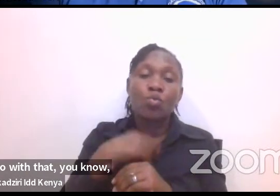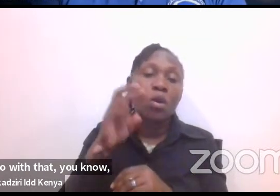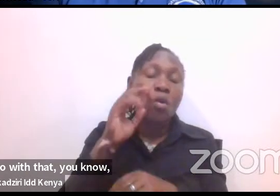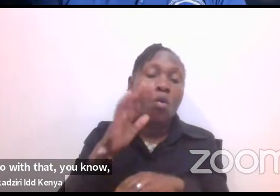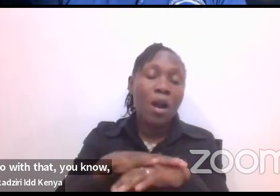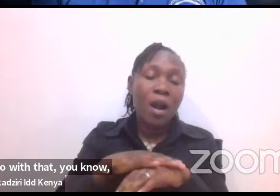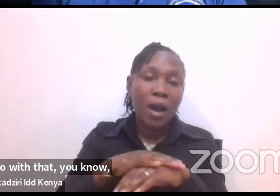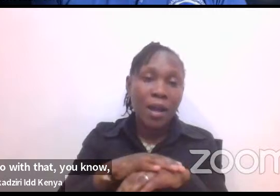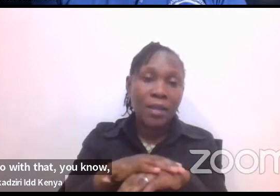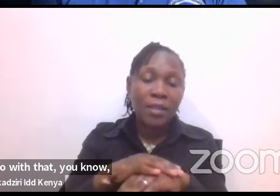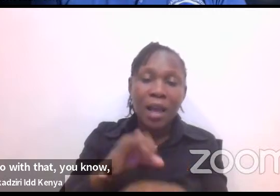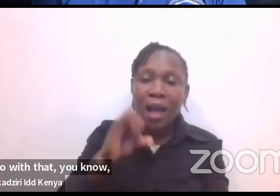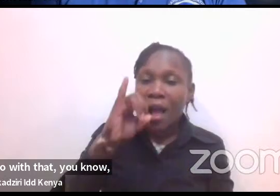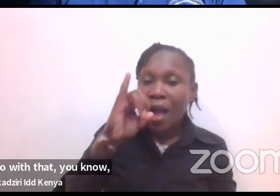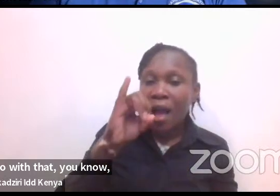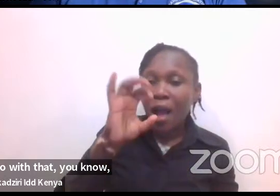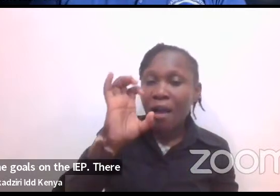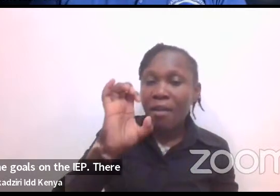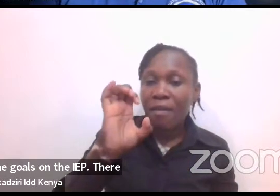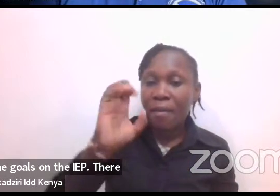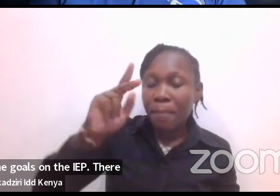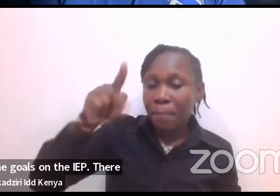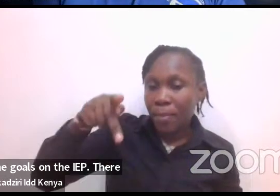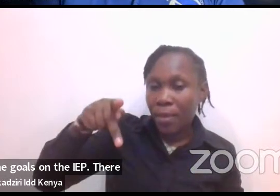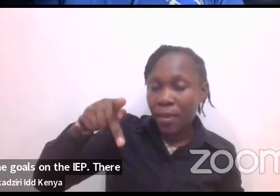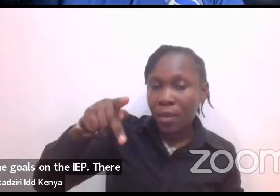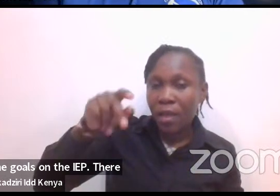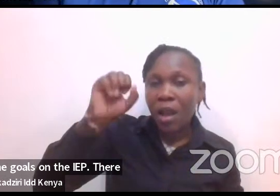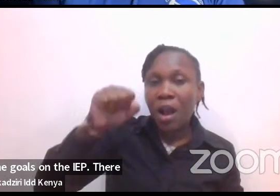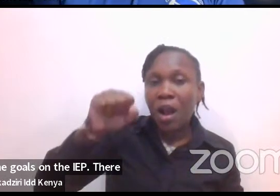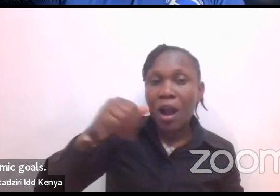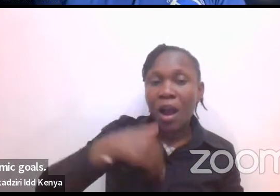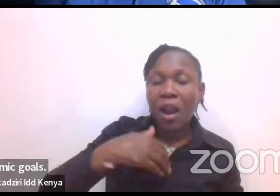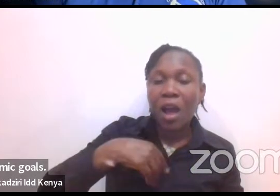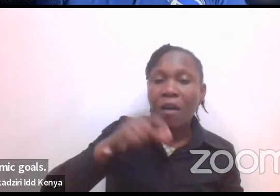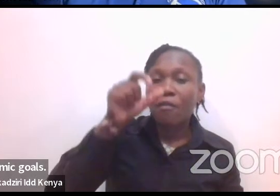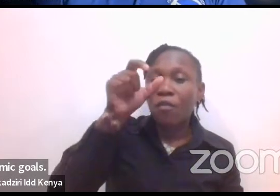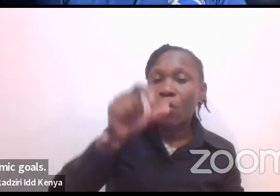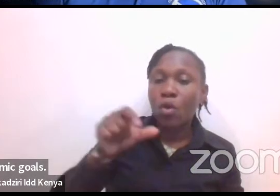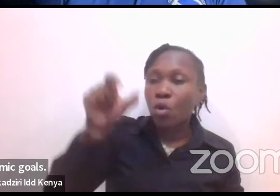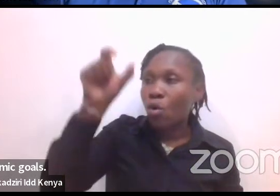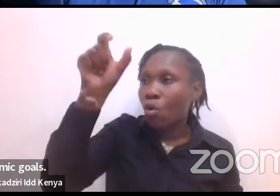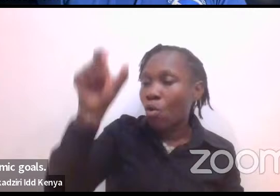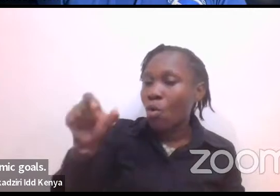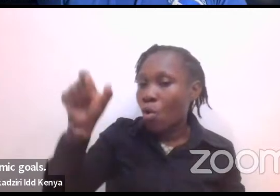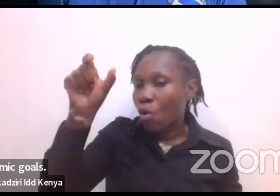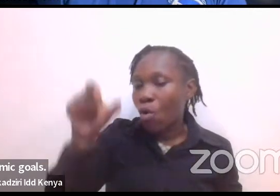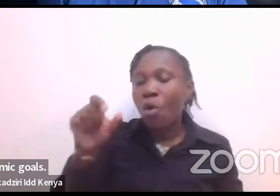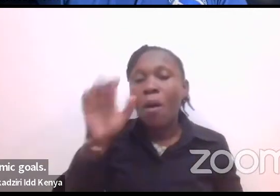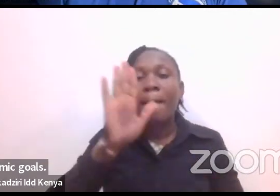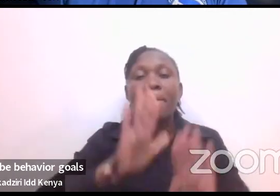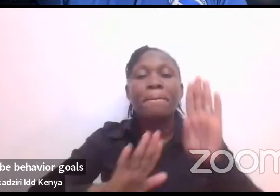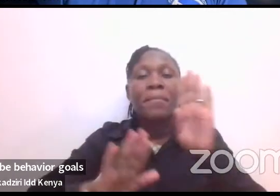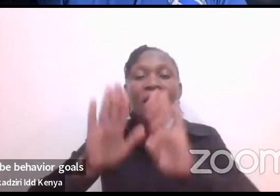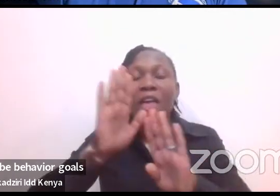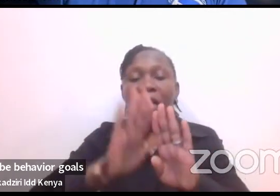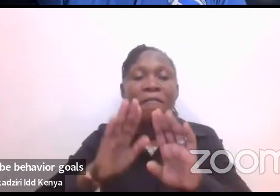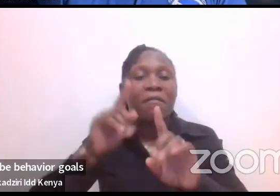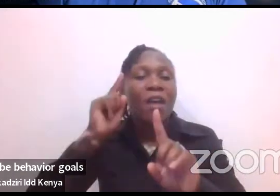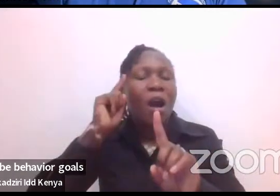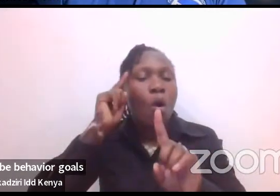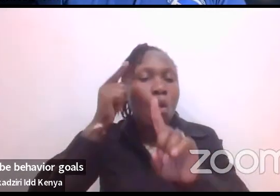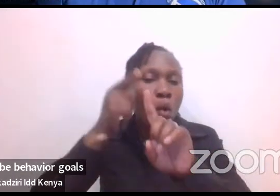the IEP. There could be academic goals, there could be behavior goals, there could